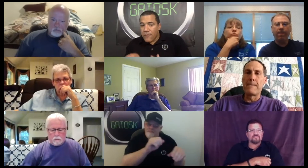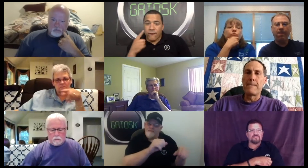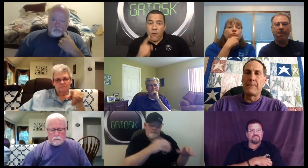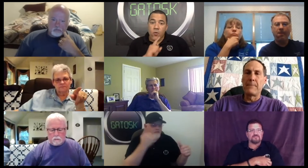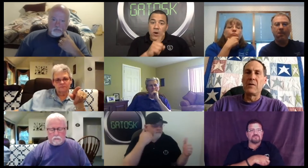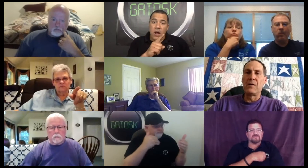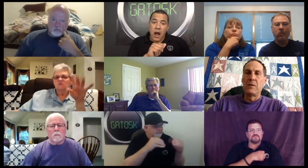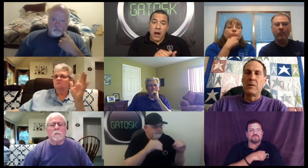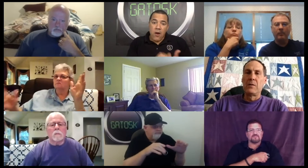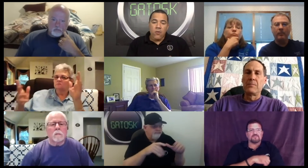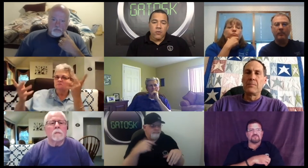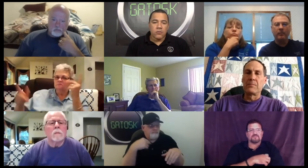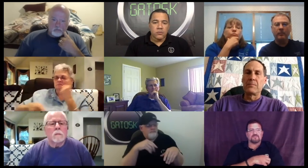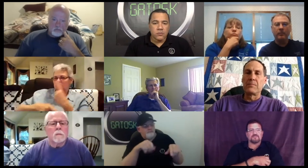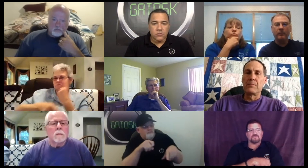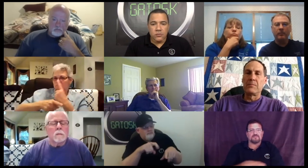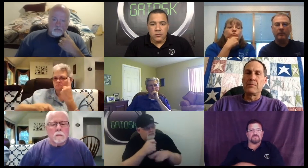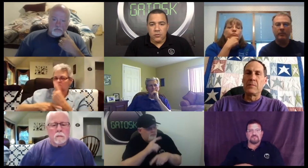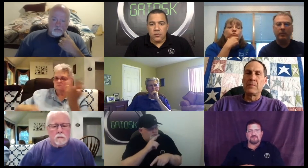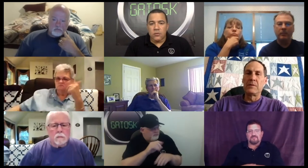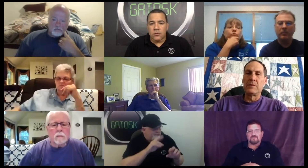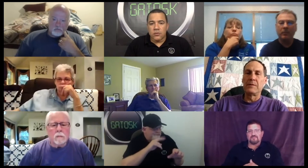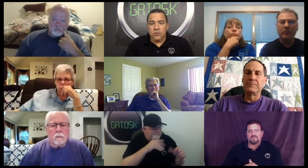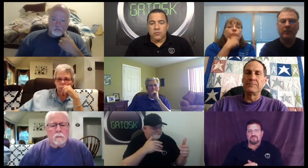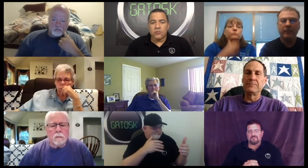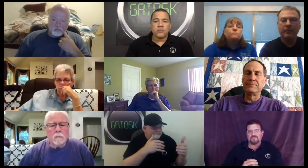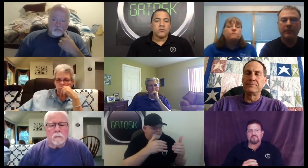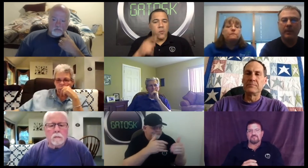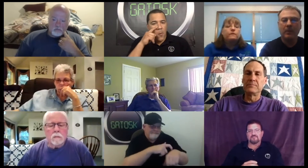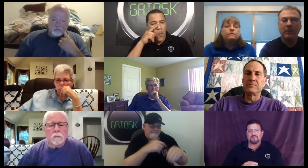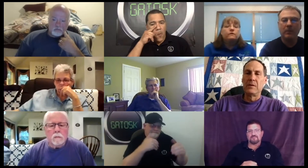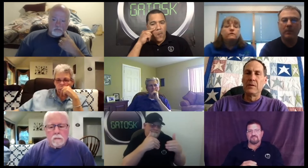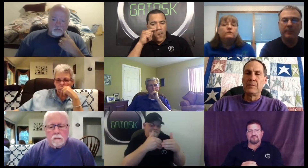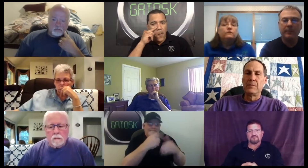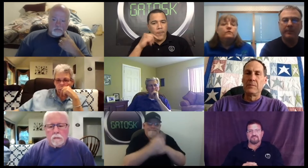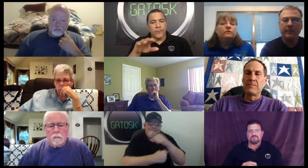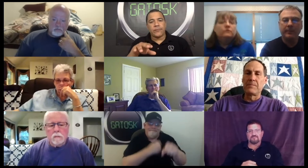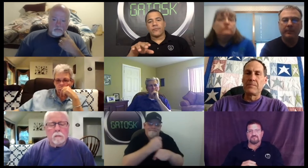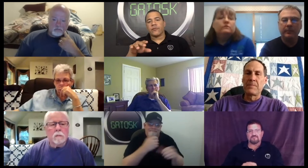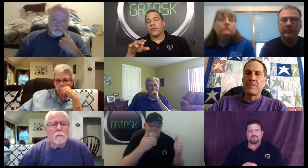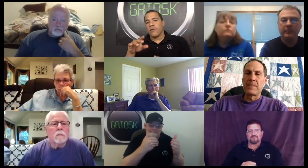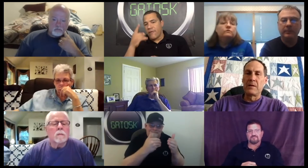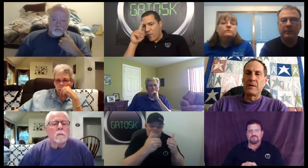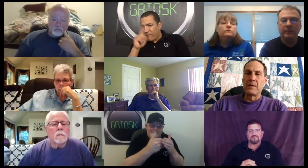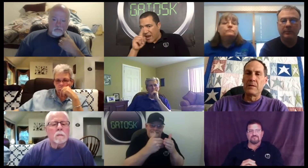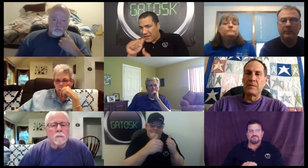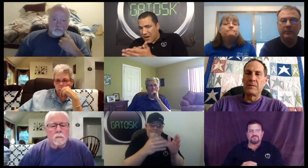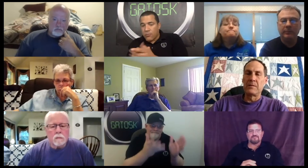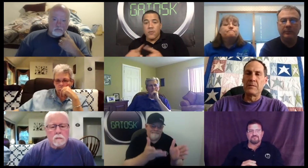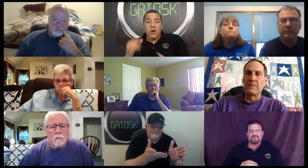fake accounts? Yes, but for real accounts, it's different. As the time comes, it gets close to a year. You're talking about